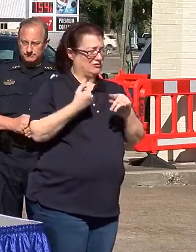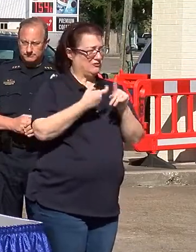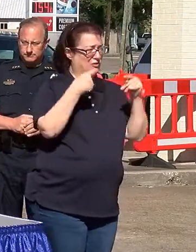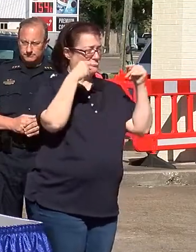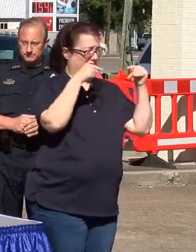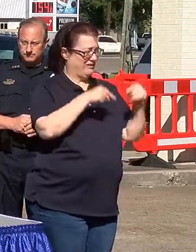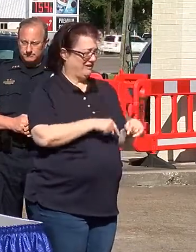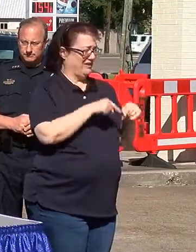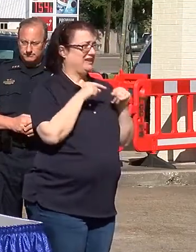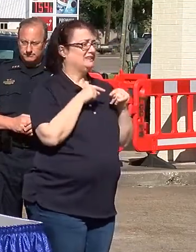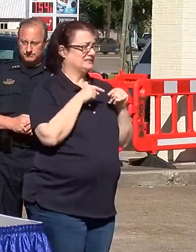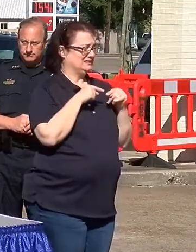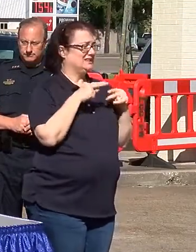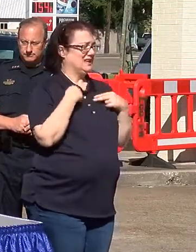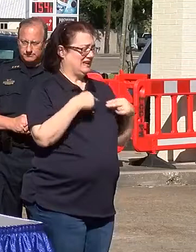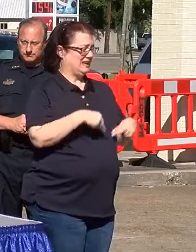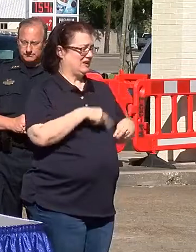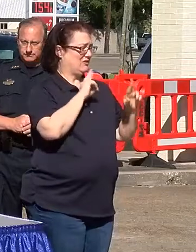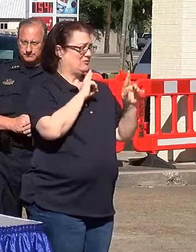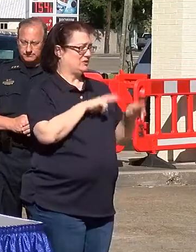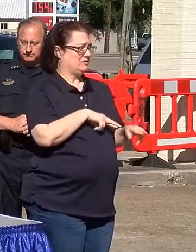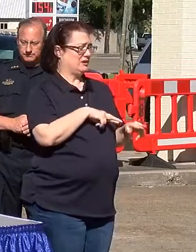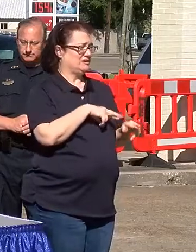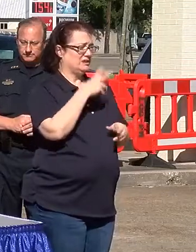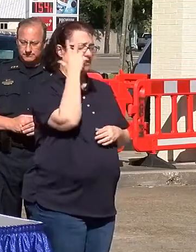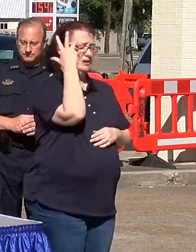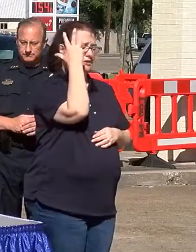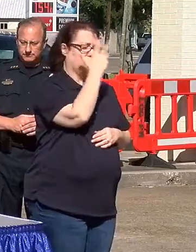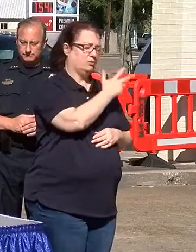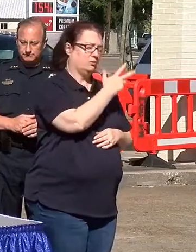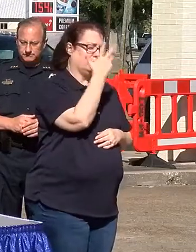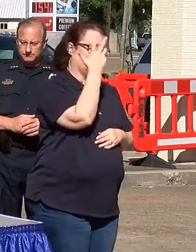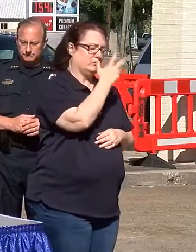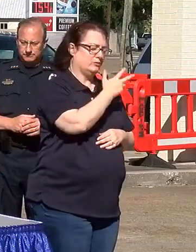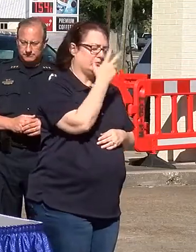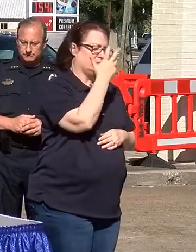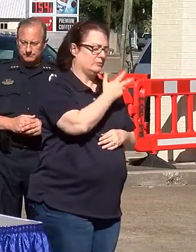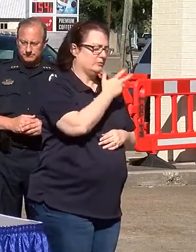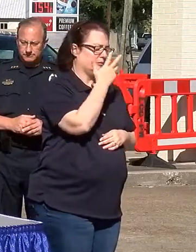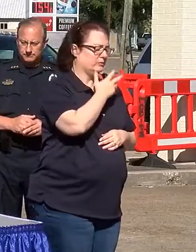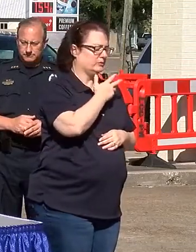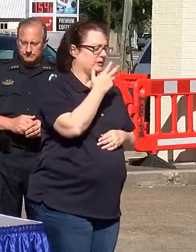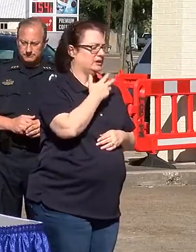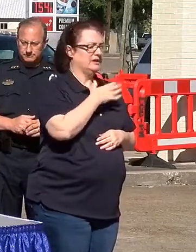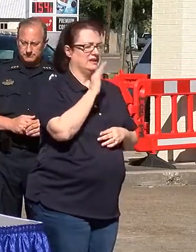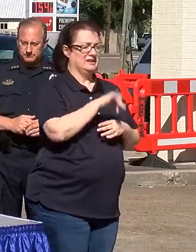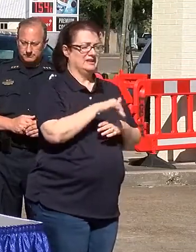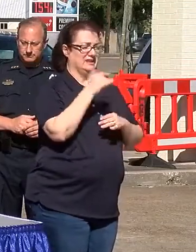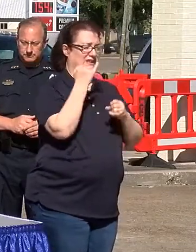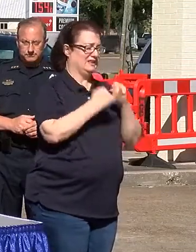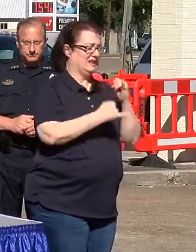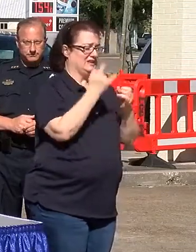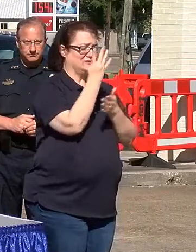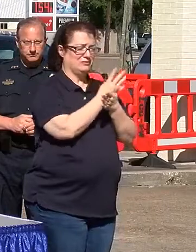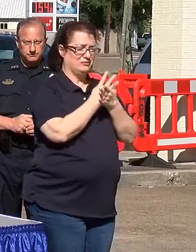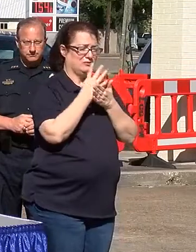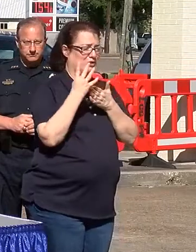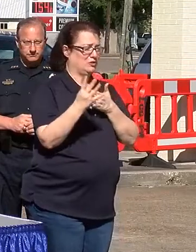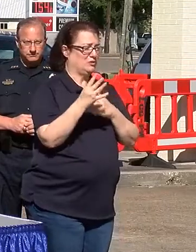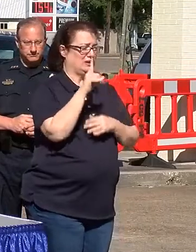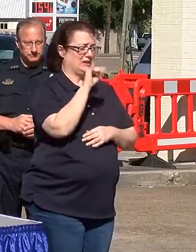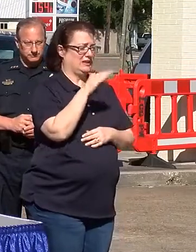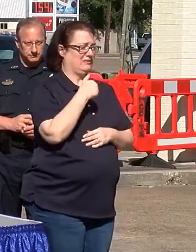response have been a little short of devastating. In the past 4 weeks, Lafayette Parish has had